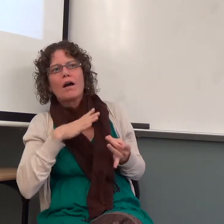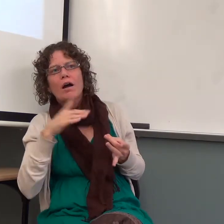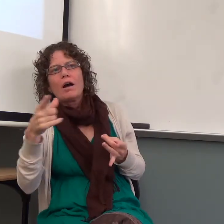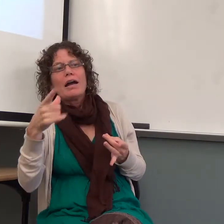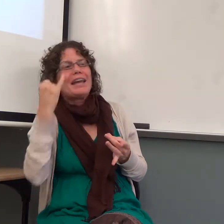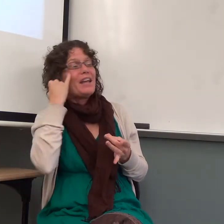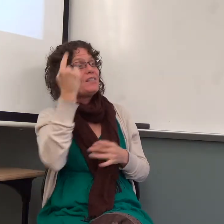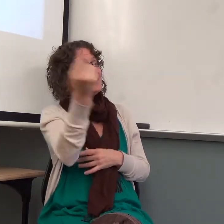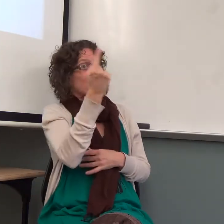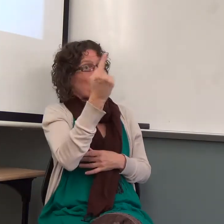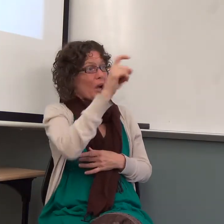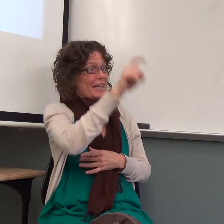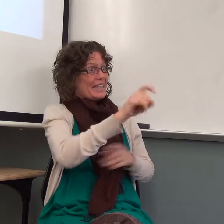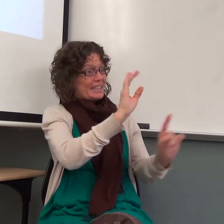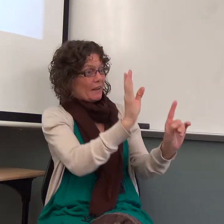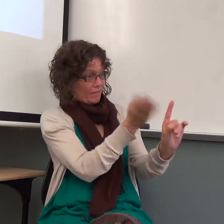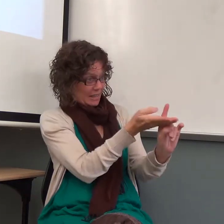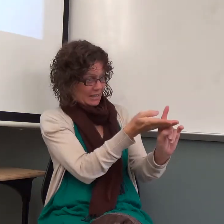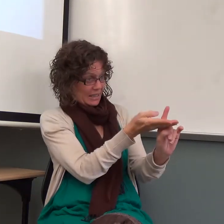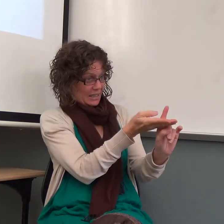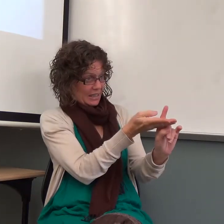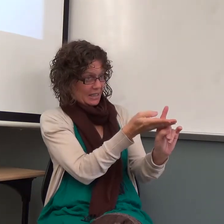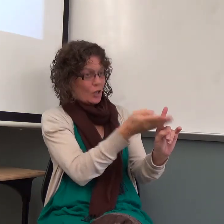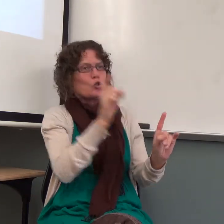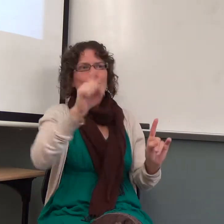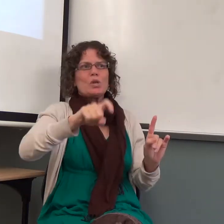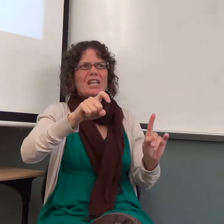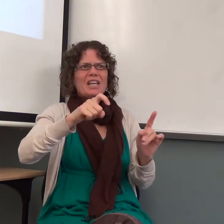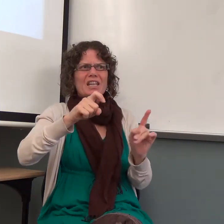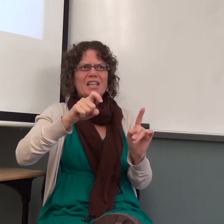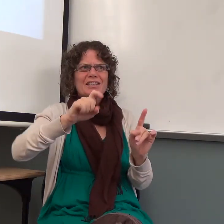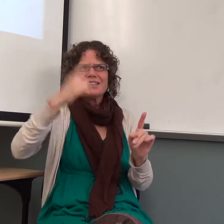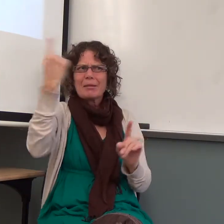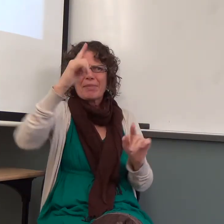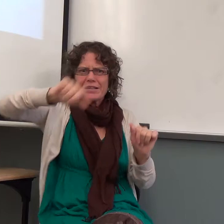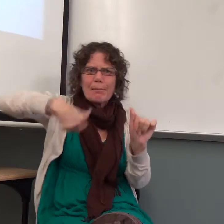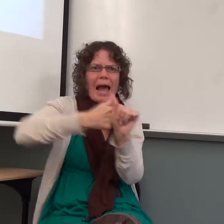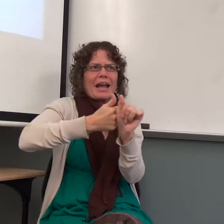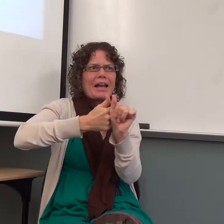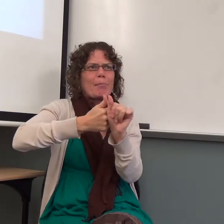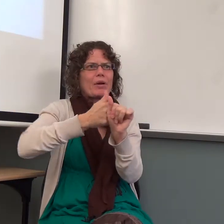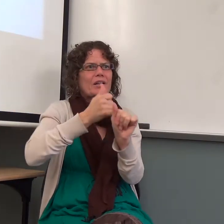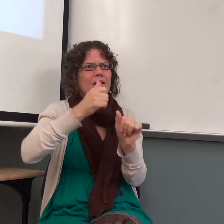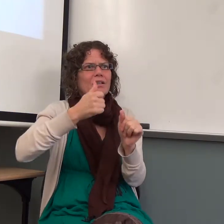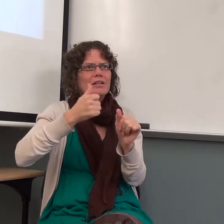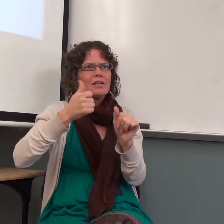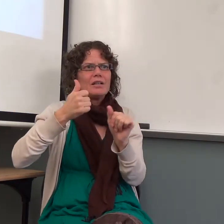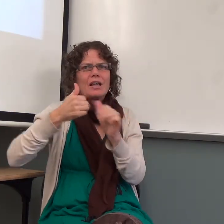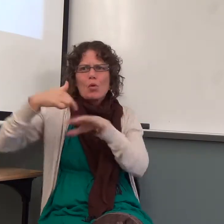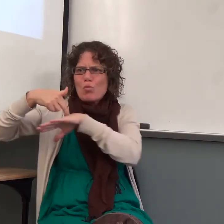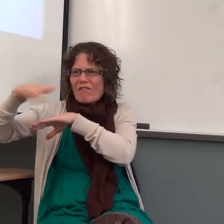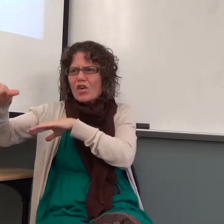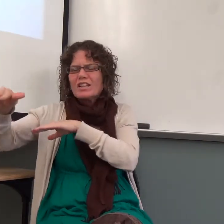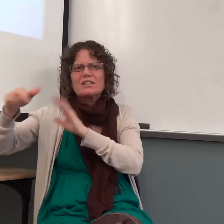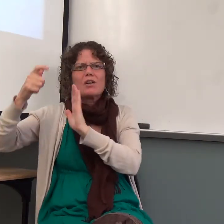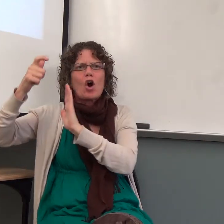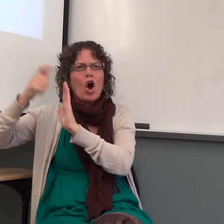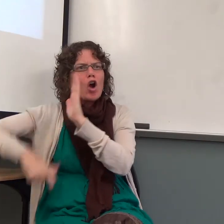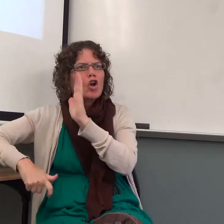convincing, like they said, you need something to back it up, like a reference or article or something like that, to actually give them the knowledge